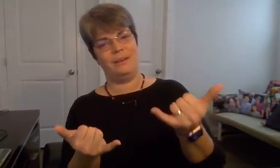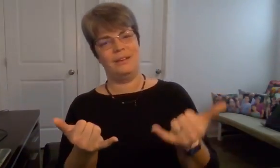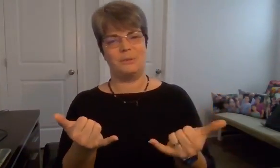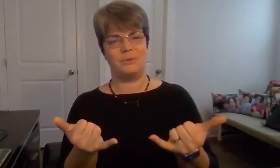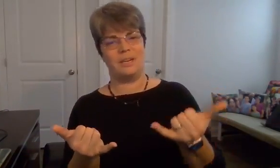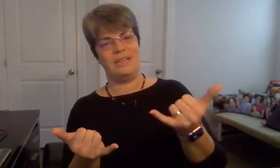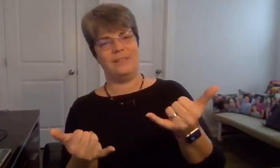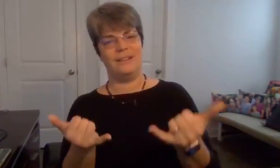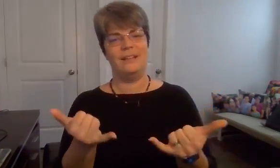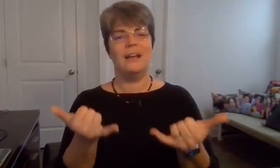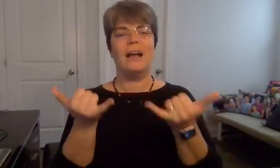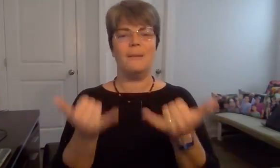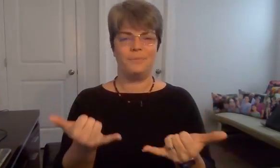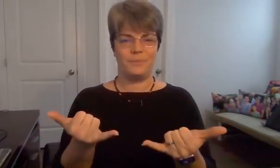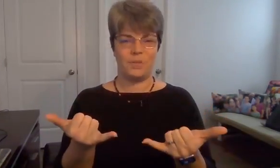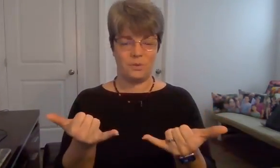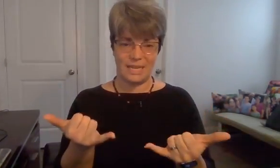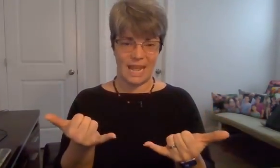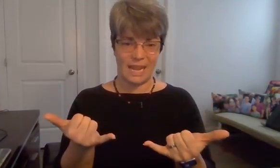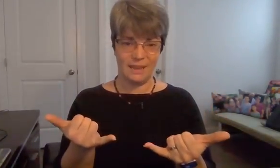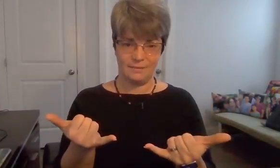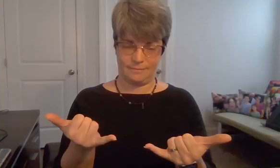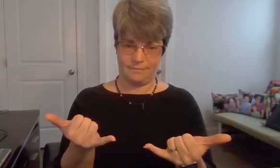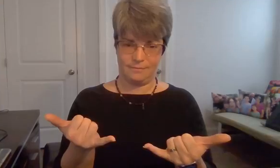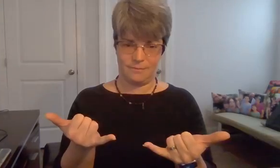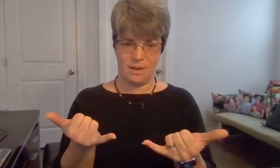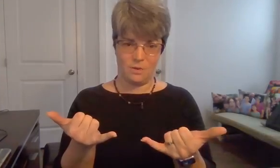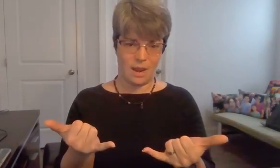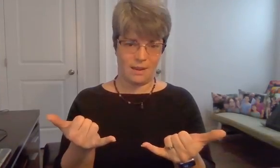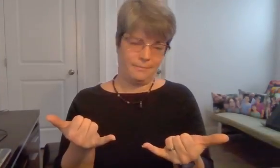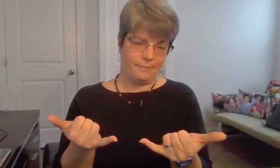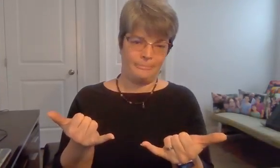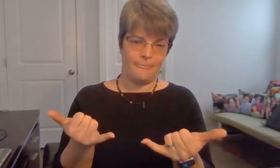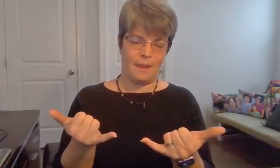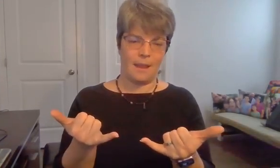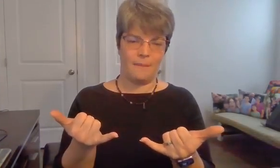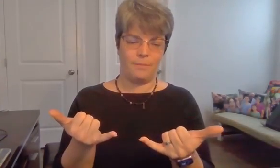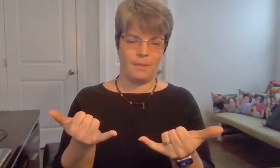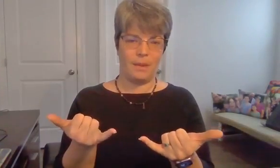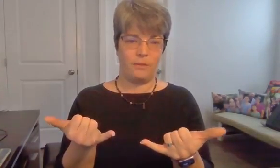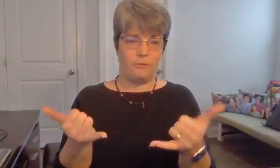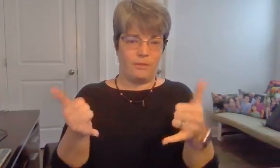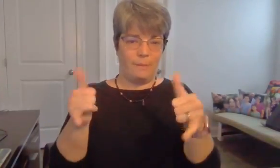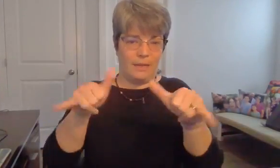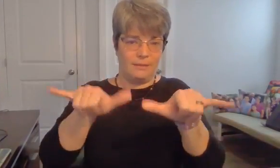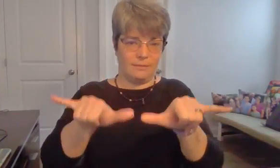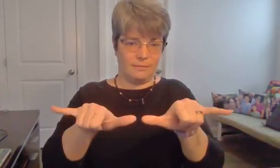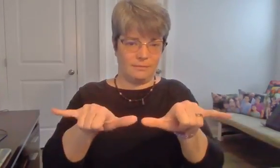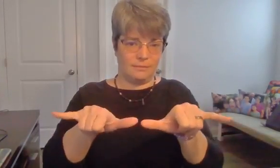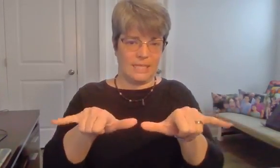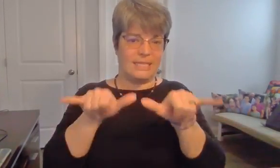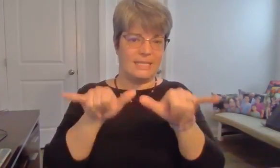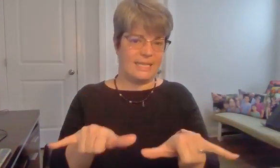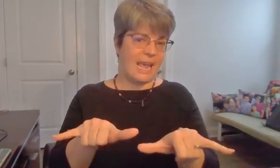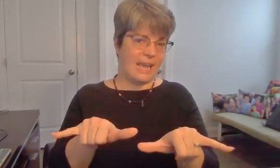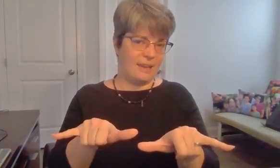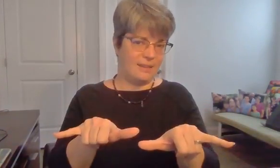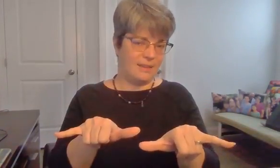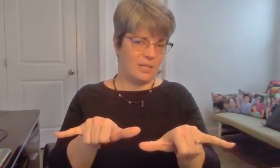so I'm trying to even out. So today, right, or now. But if you flip it, it's stay. So that